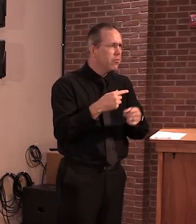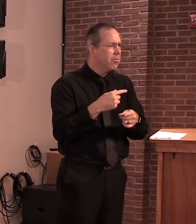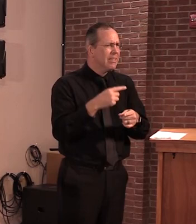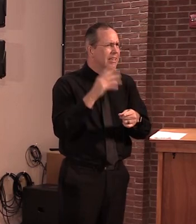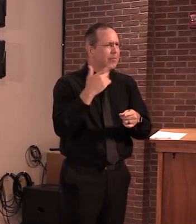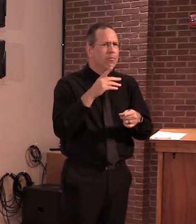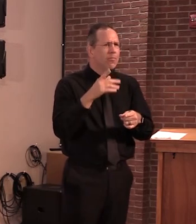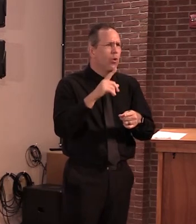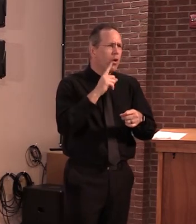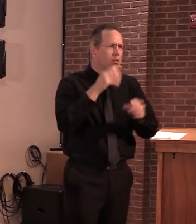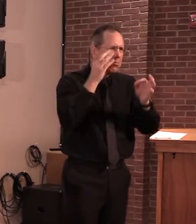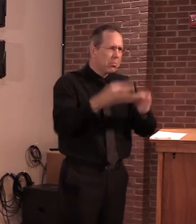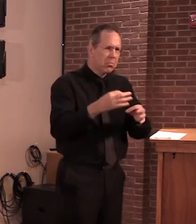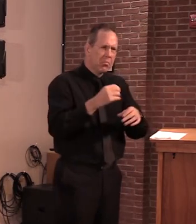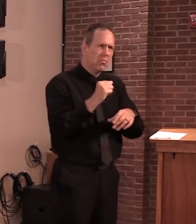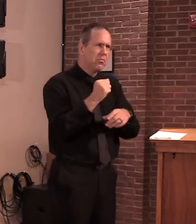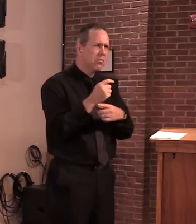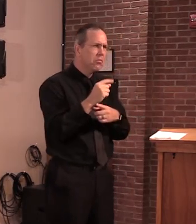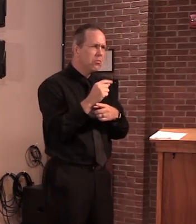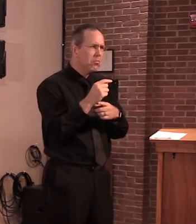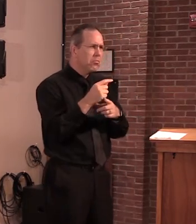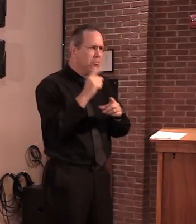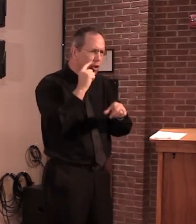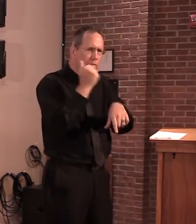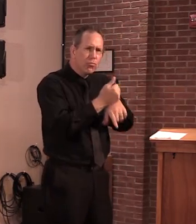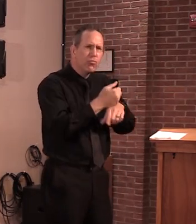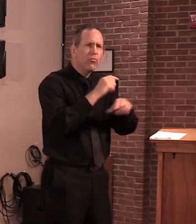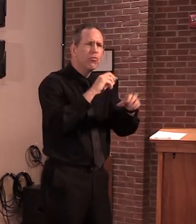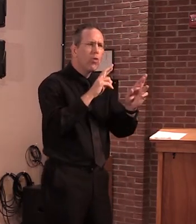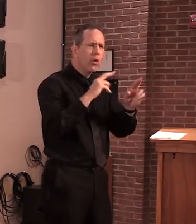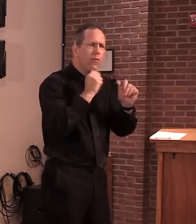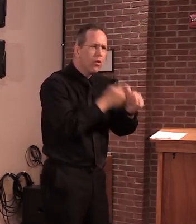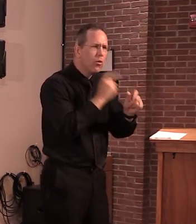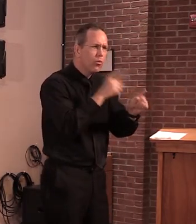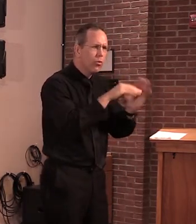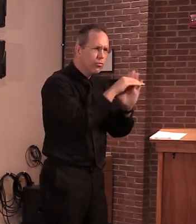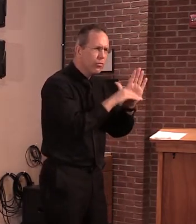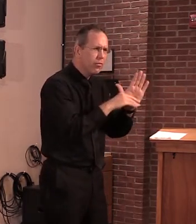Or you must have seen a draft or something, or must have consulted with them.